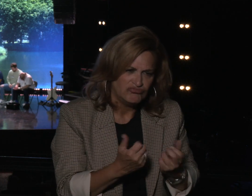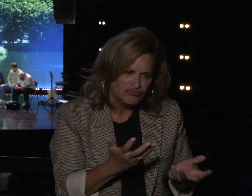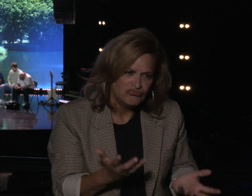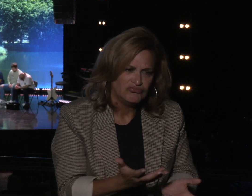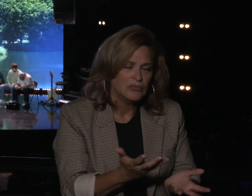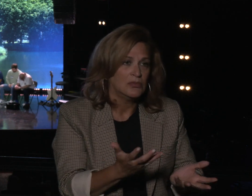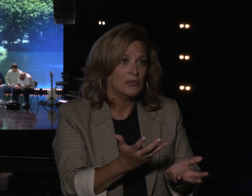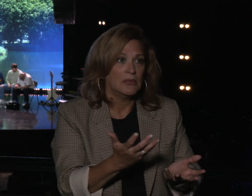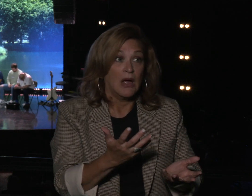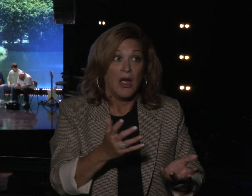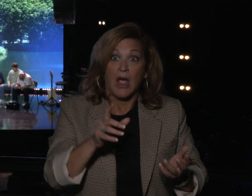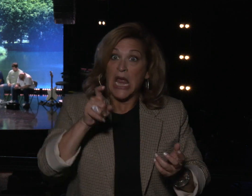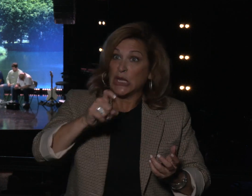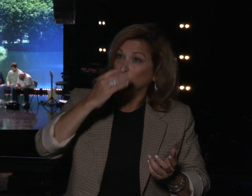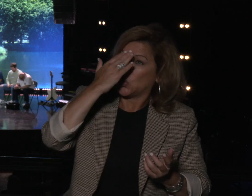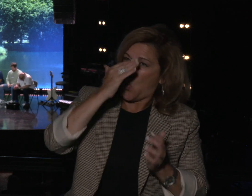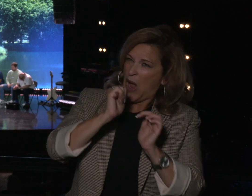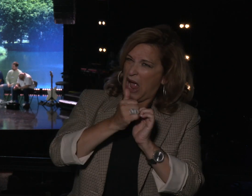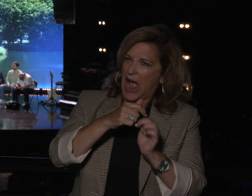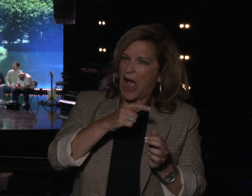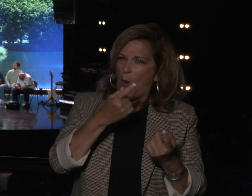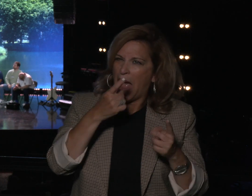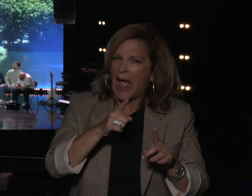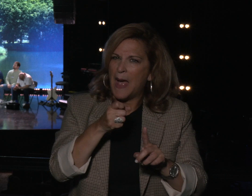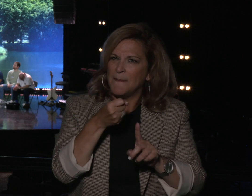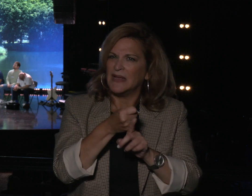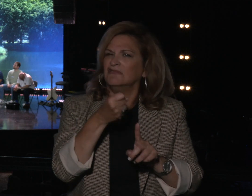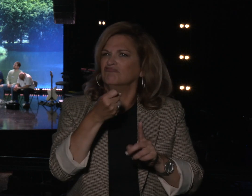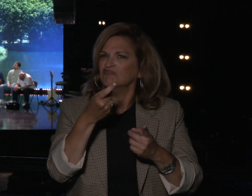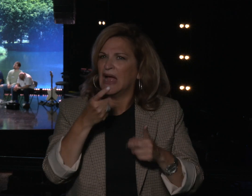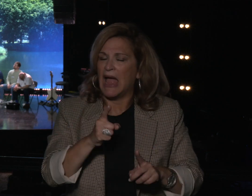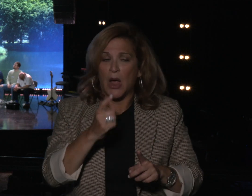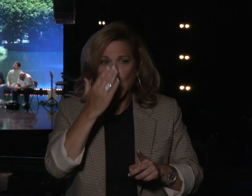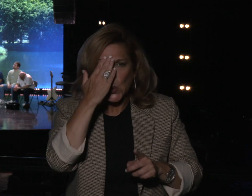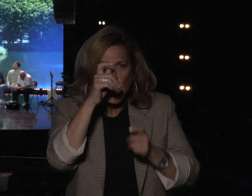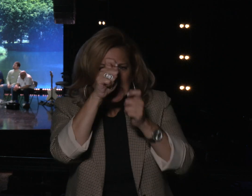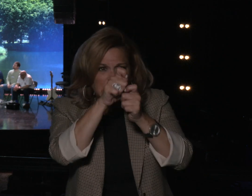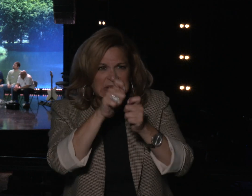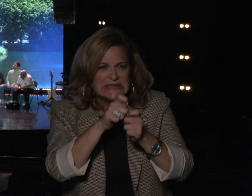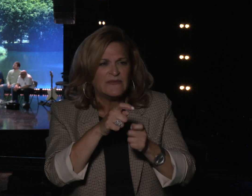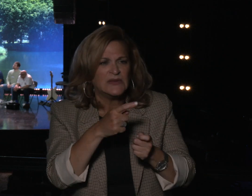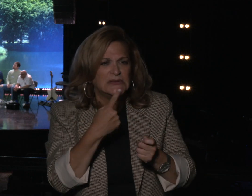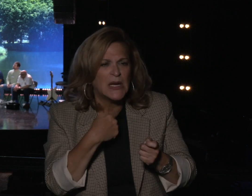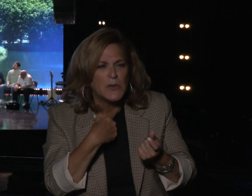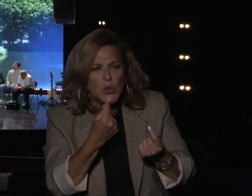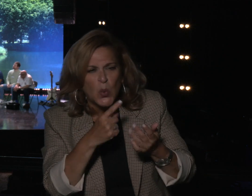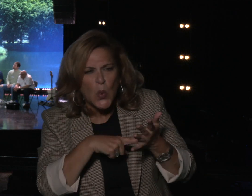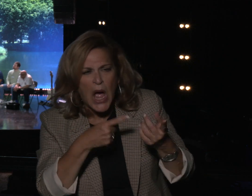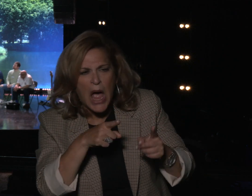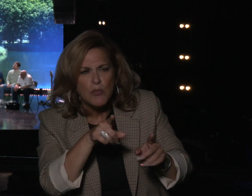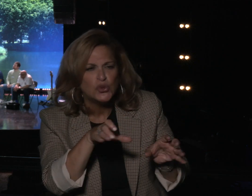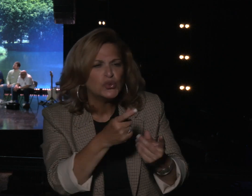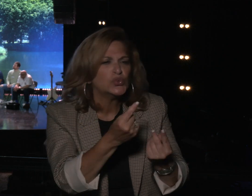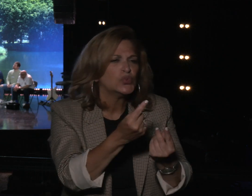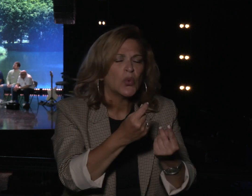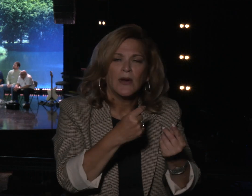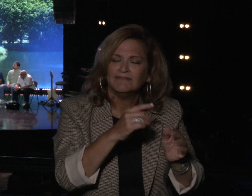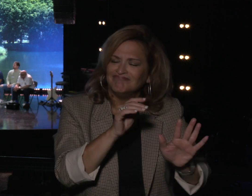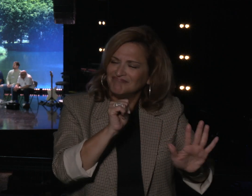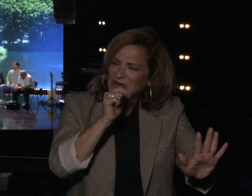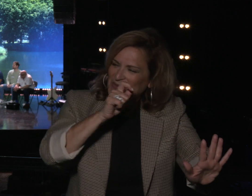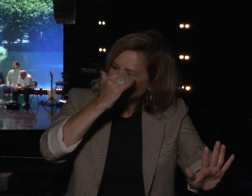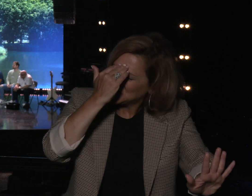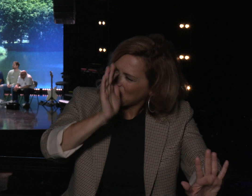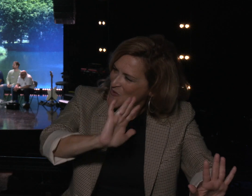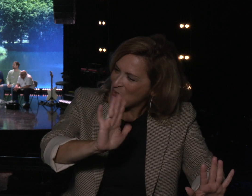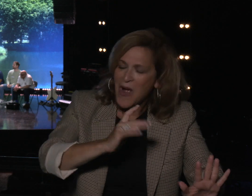dirt got there. I don't need all the dirty details. I don't need to know the path they took to get here. I just want to get rid